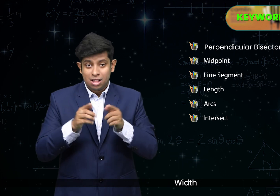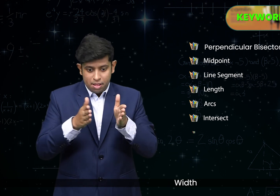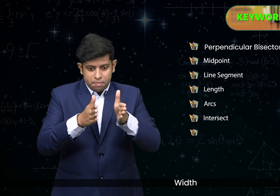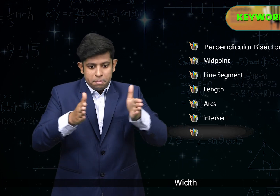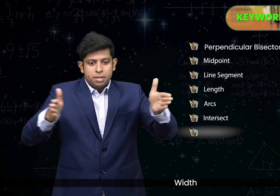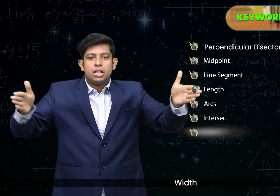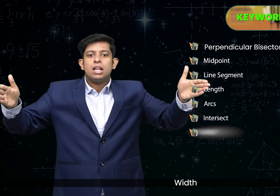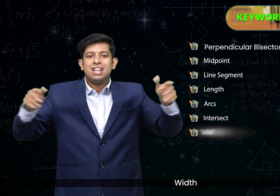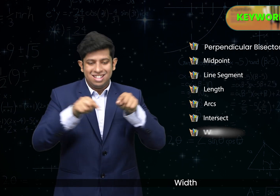width,